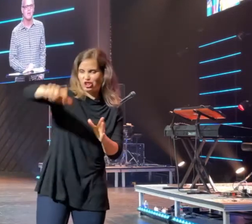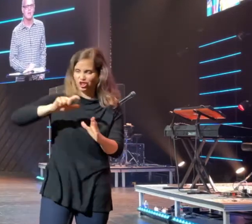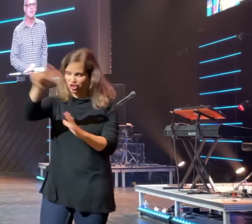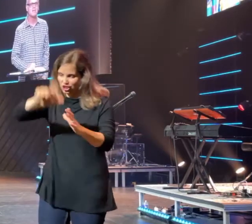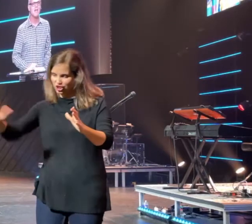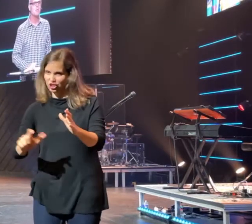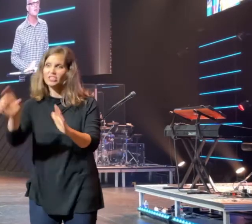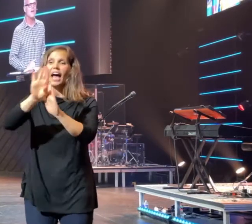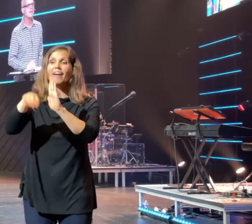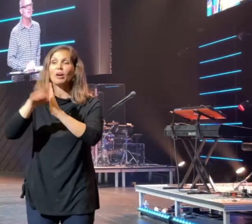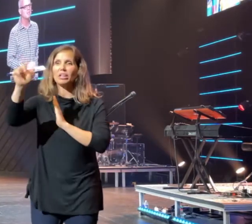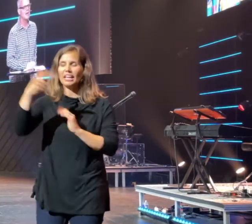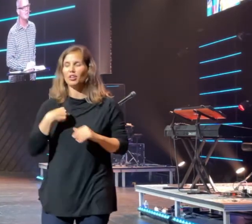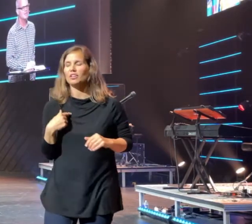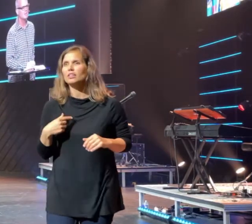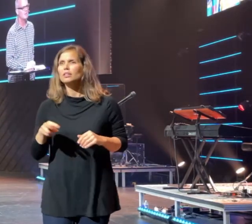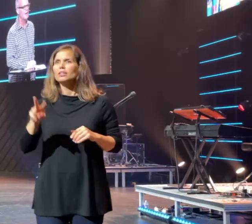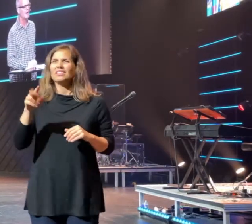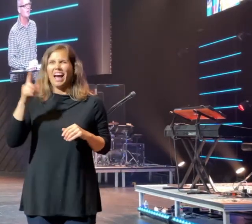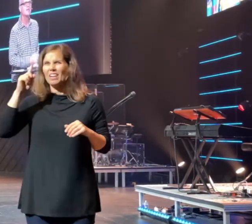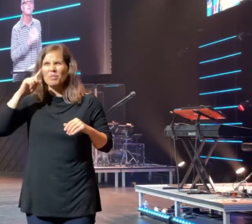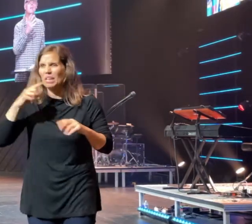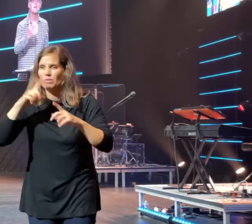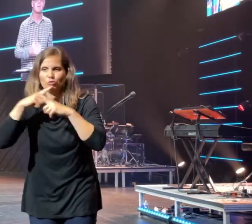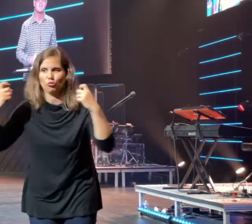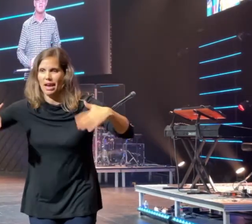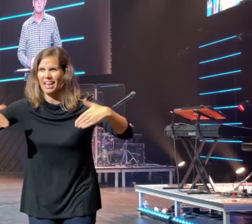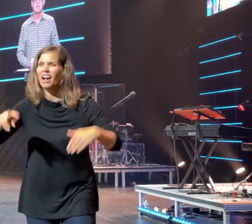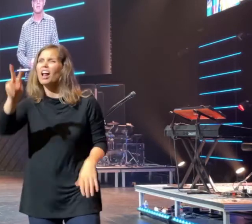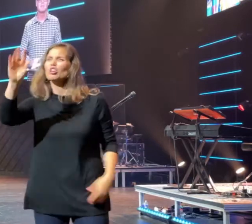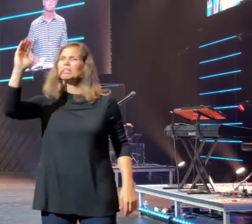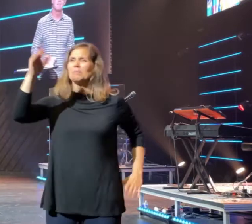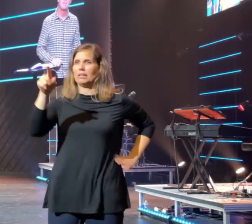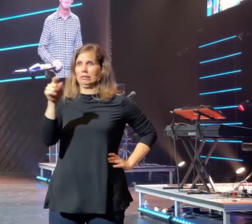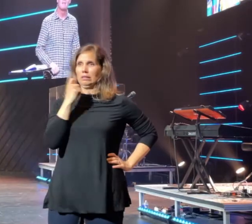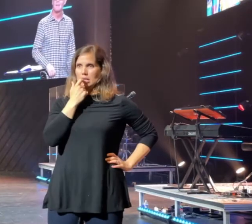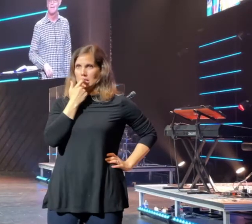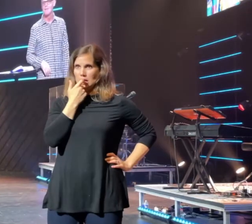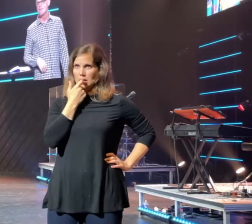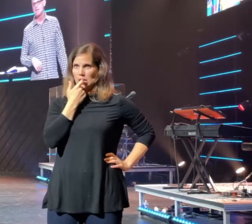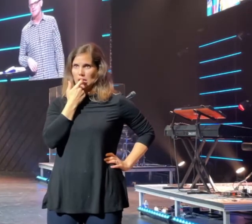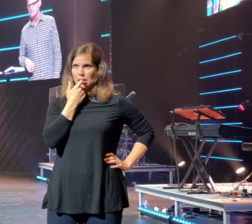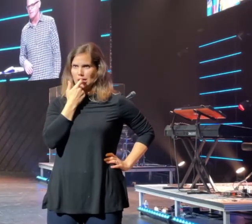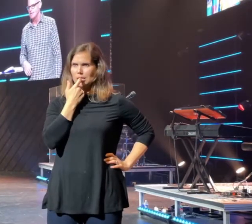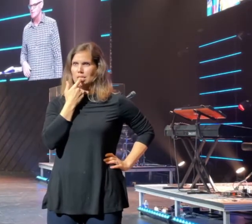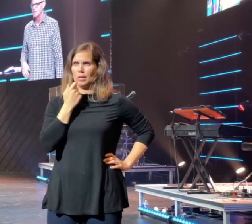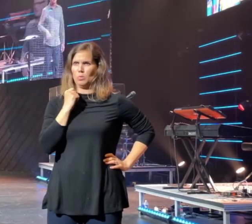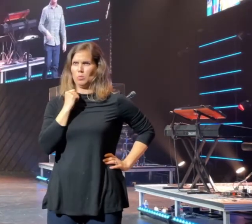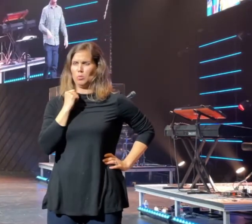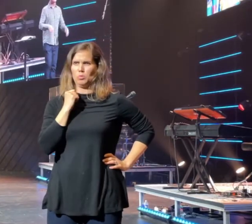hour. By the time, I don't think my head is even dry. I'm looking in the mirror at myself and I'm thinking, this